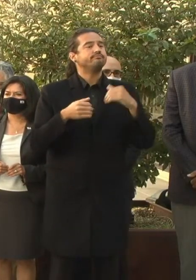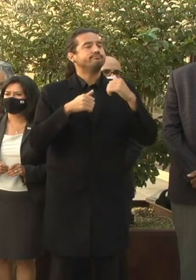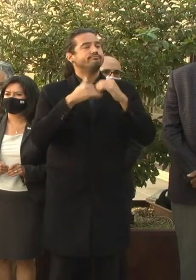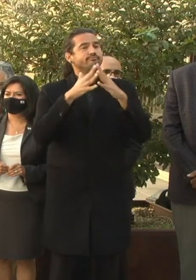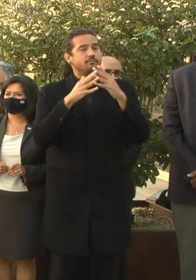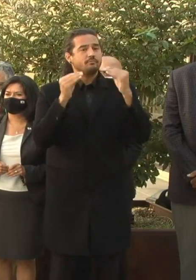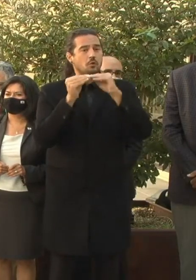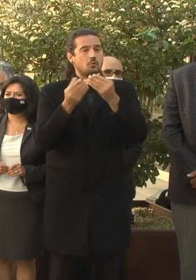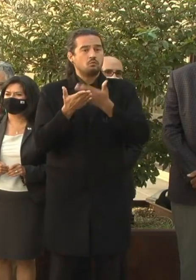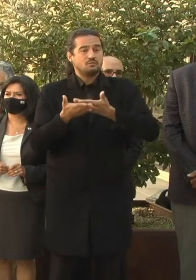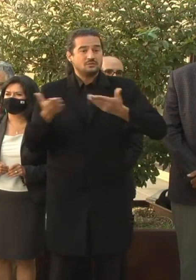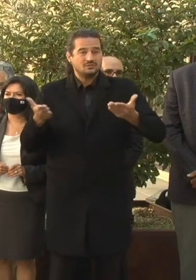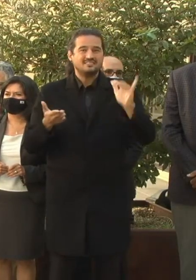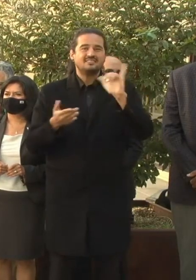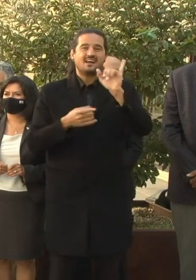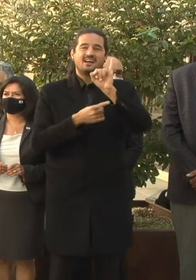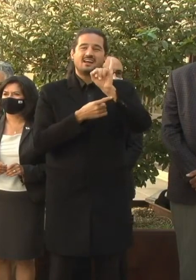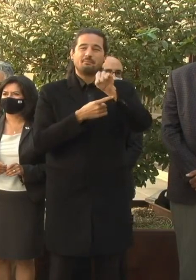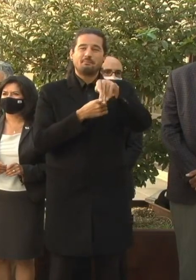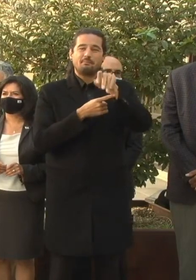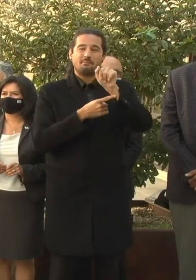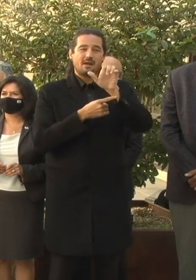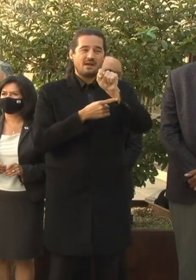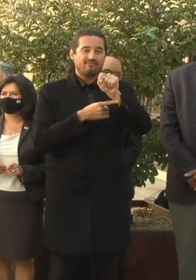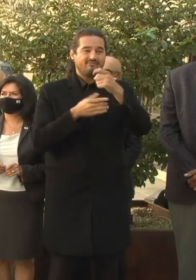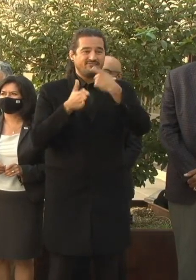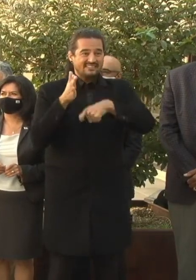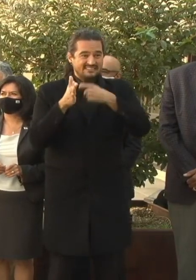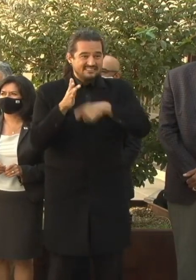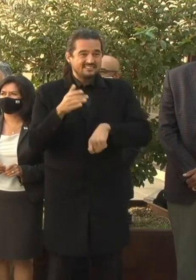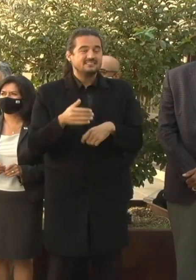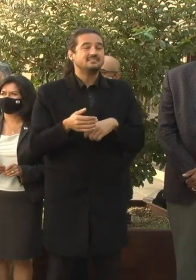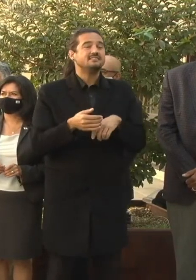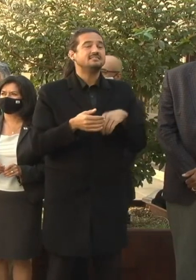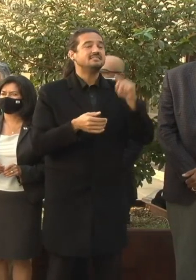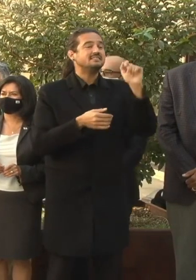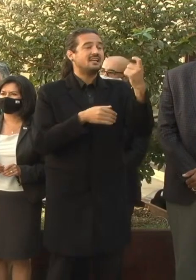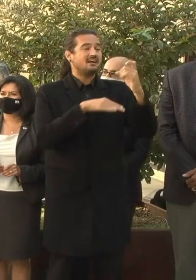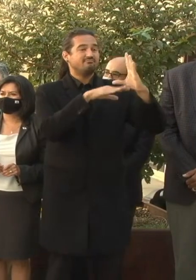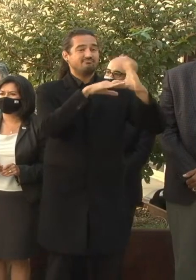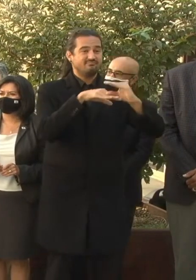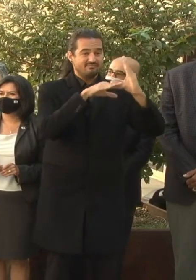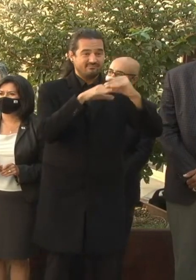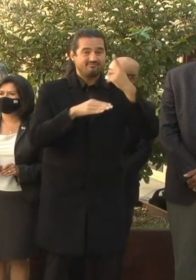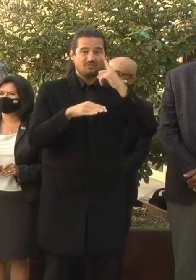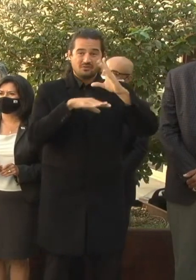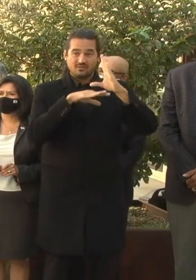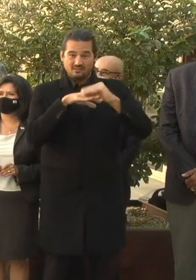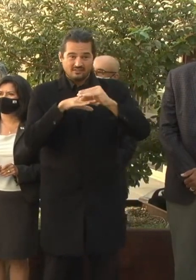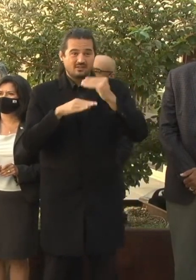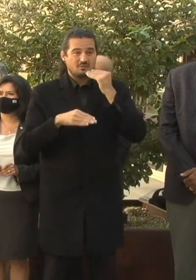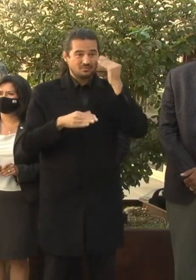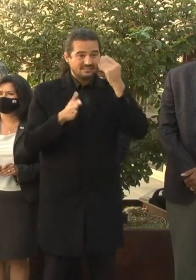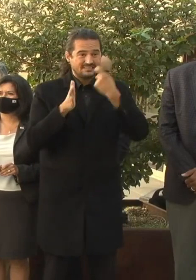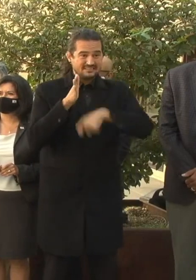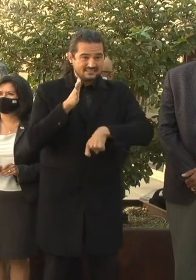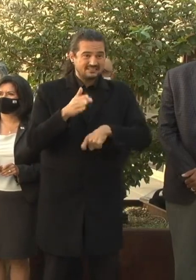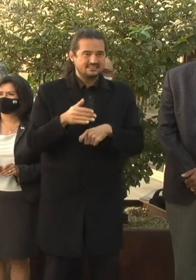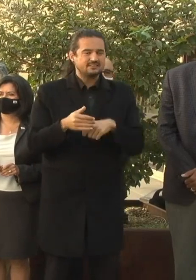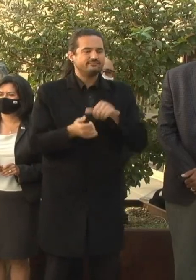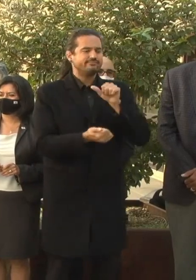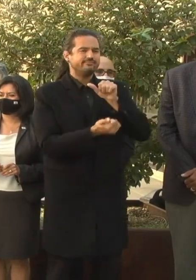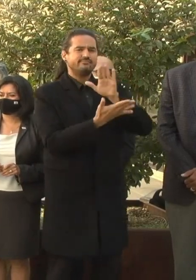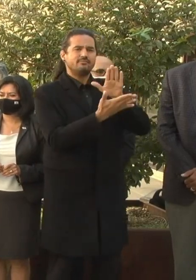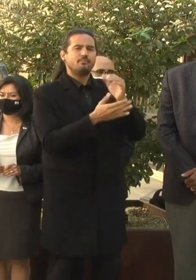fees, to finance for affordable housing. And it means addressing the production or supply